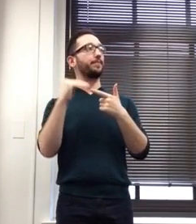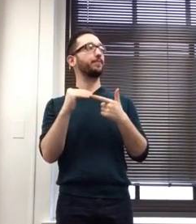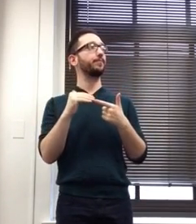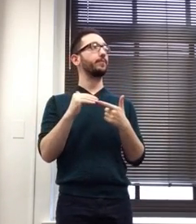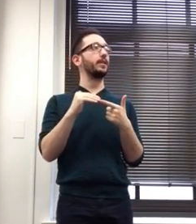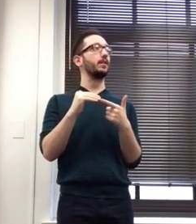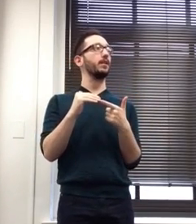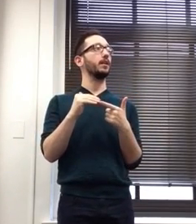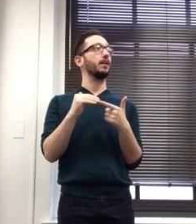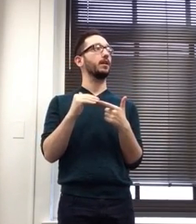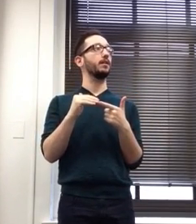called